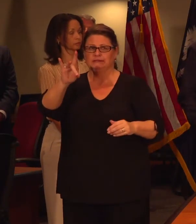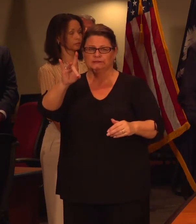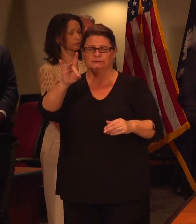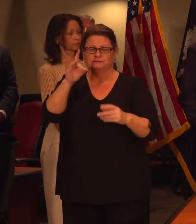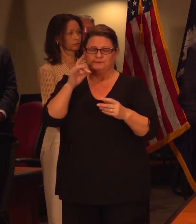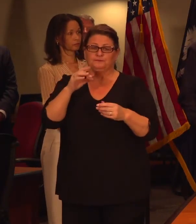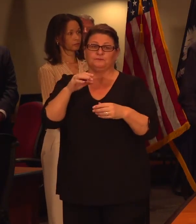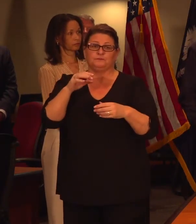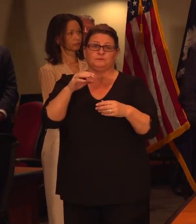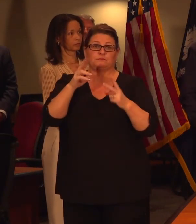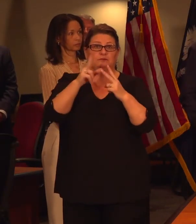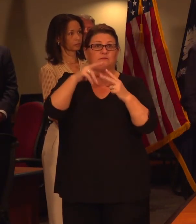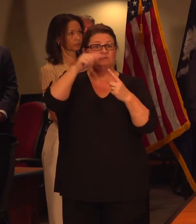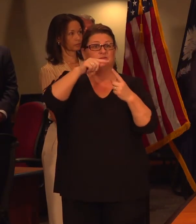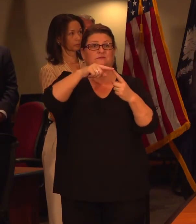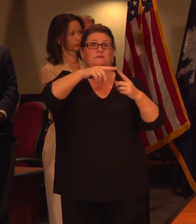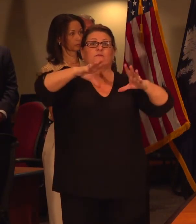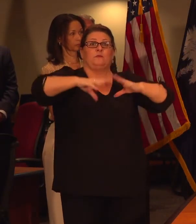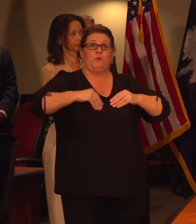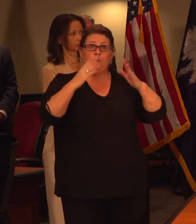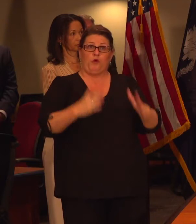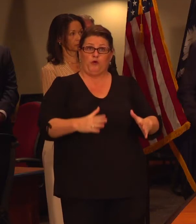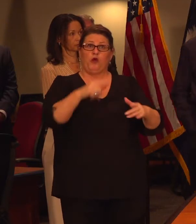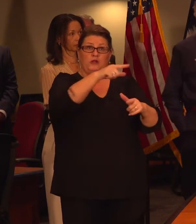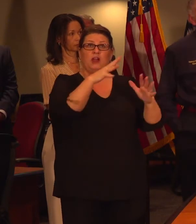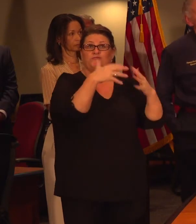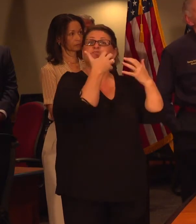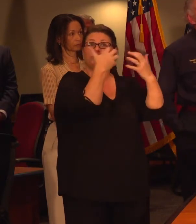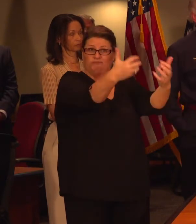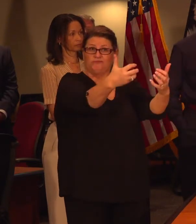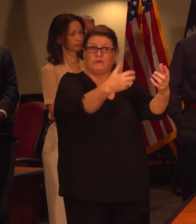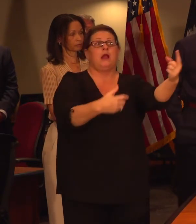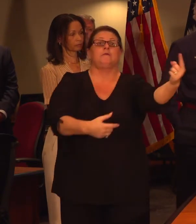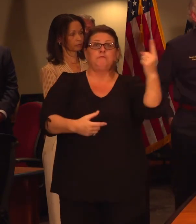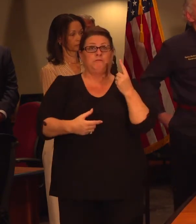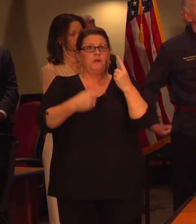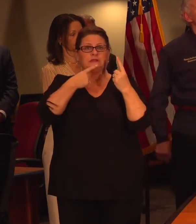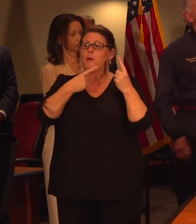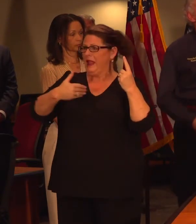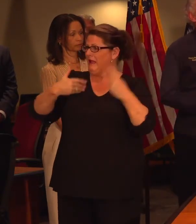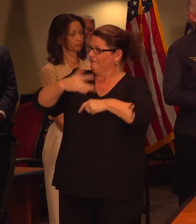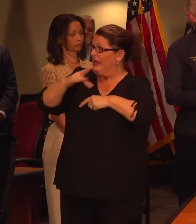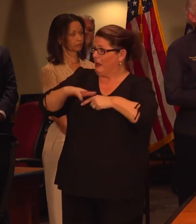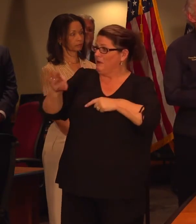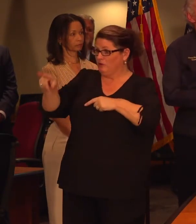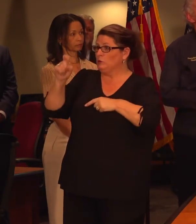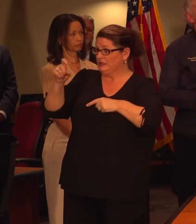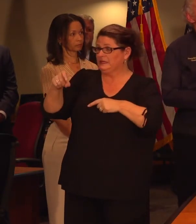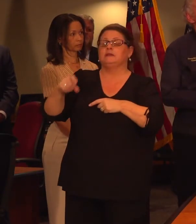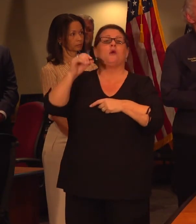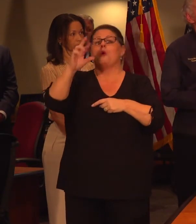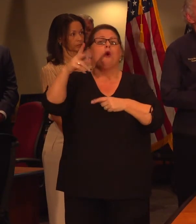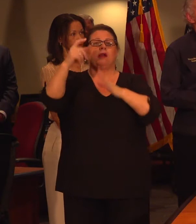been the owners or those that operate facilities either come forth and says these facilities would be available, or the